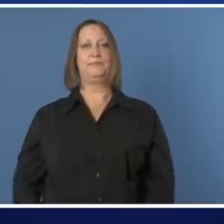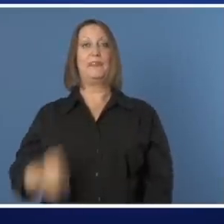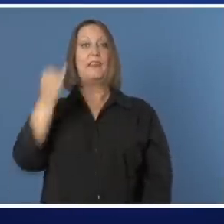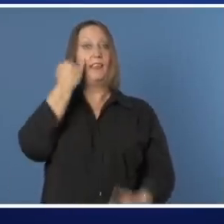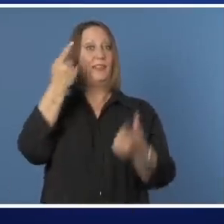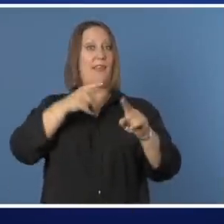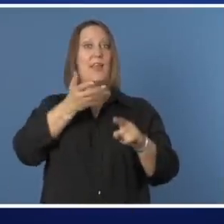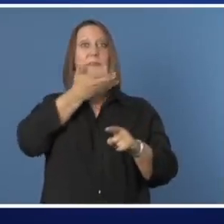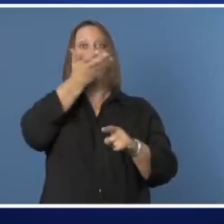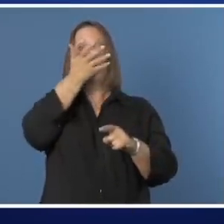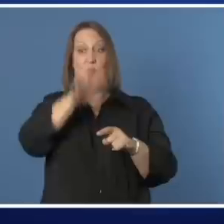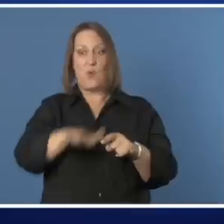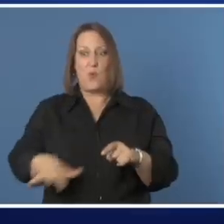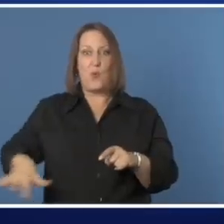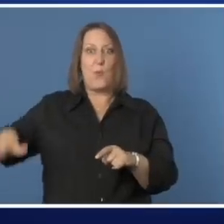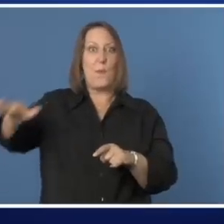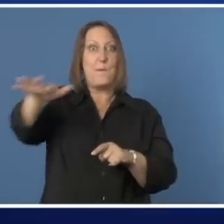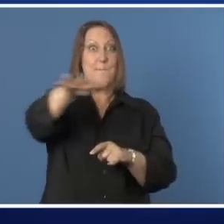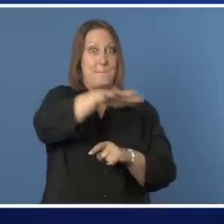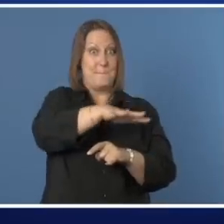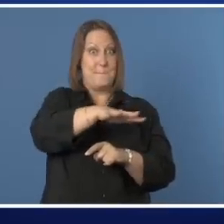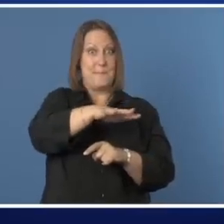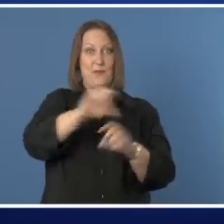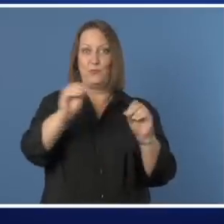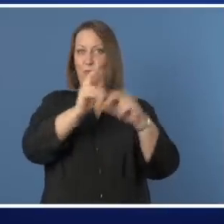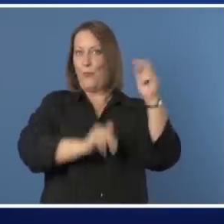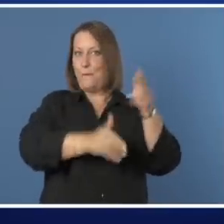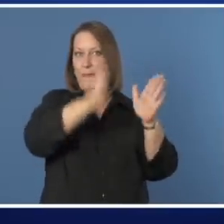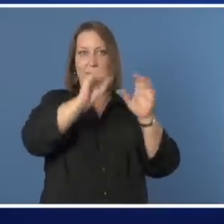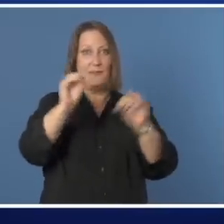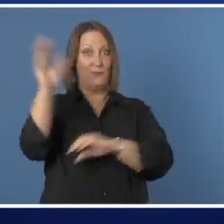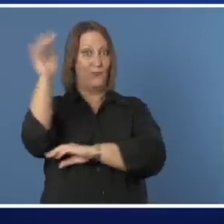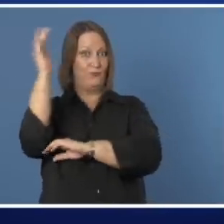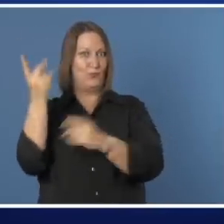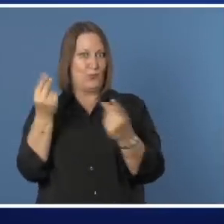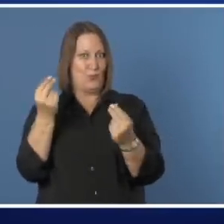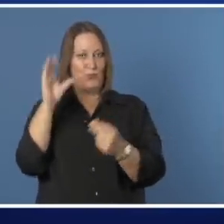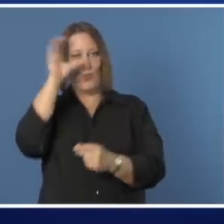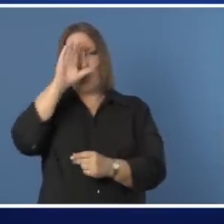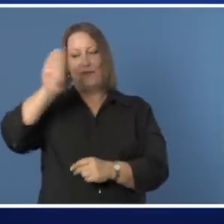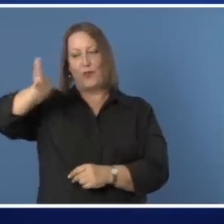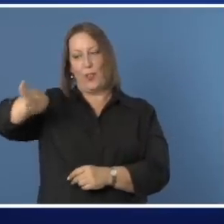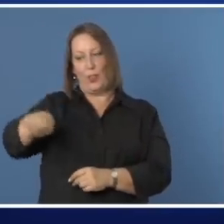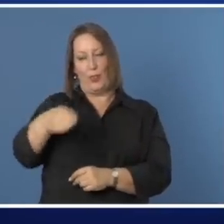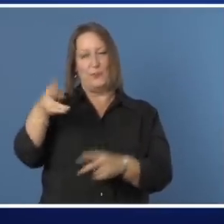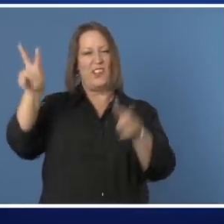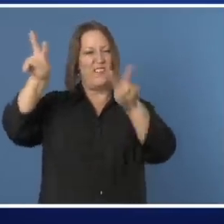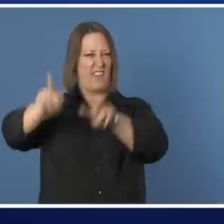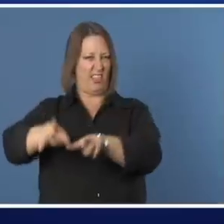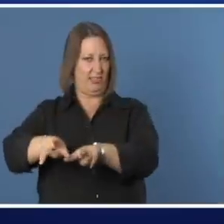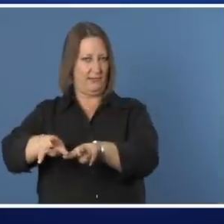In open areas, go to a low place, such as a ravine or valley.